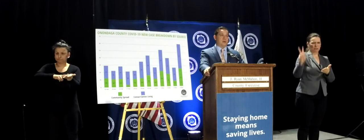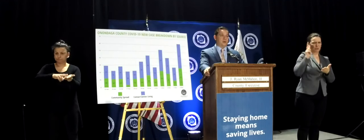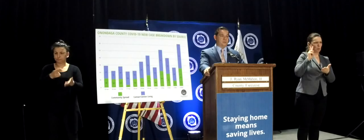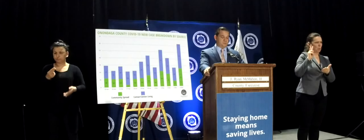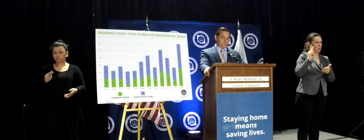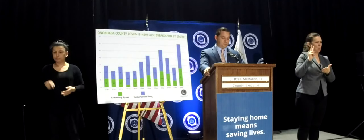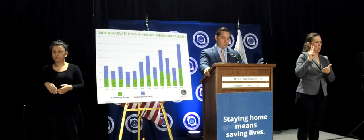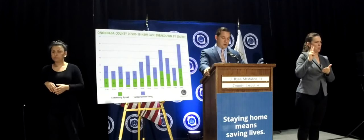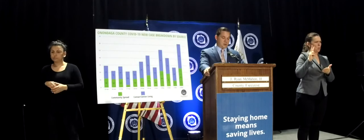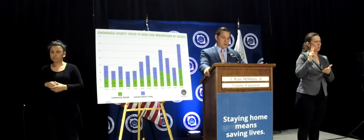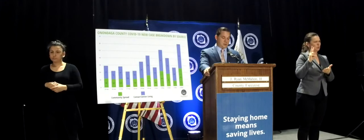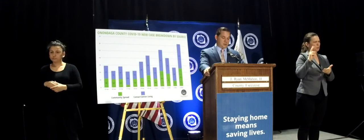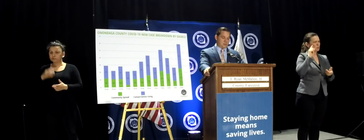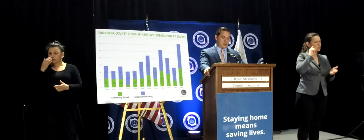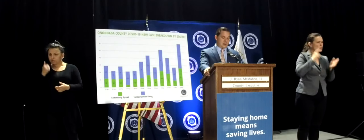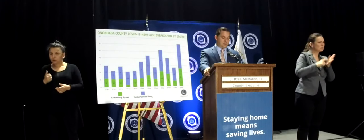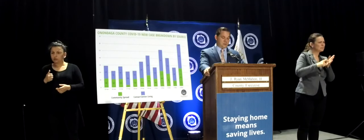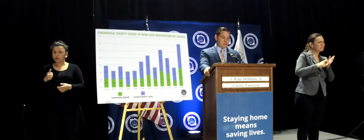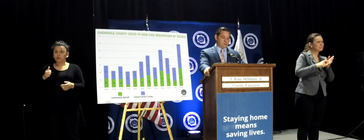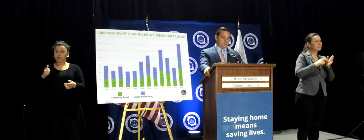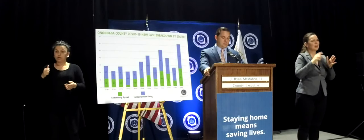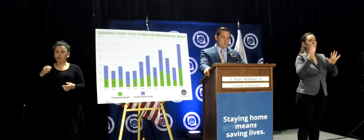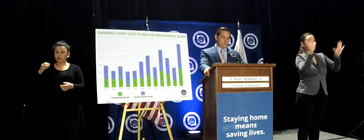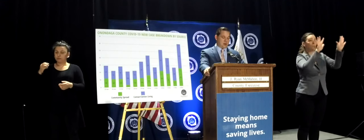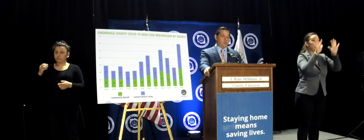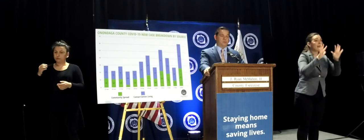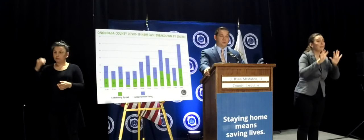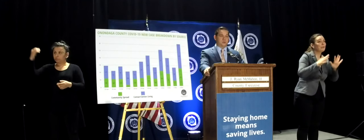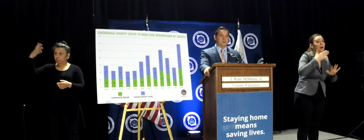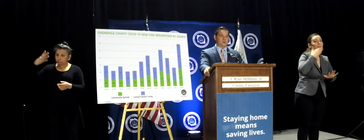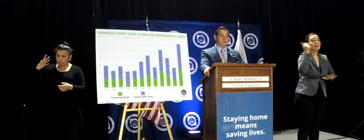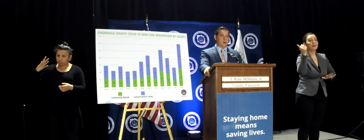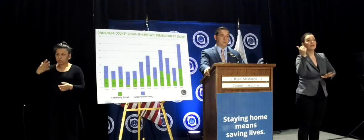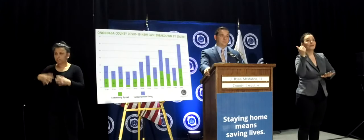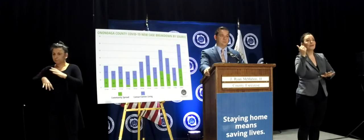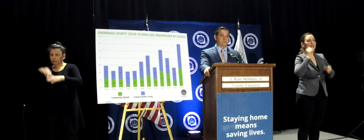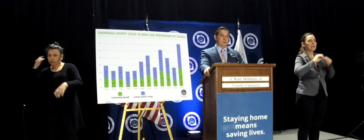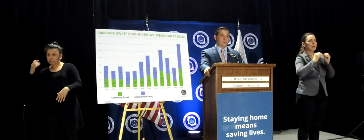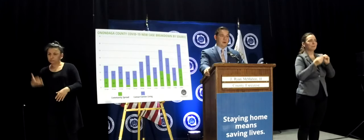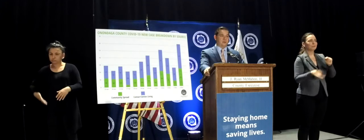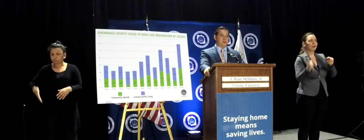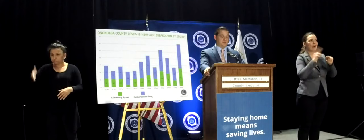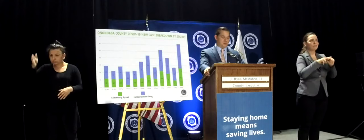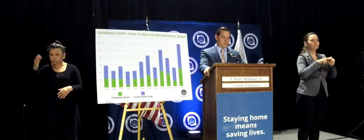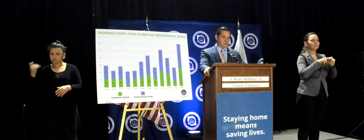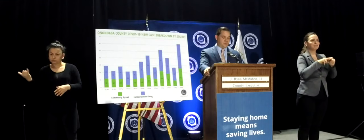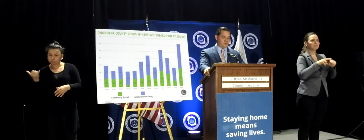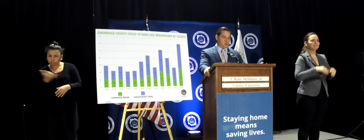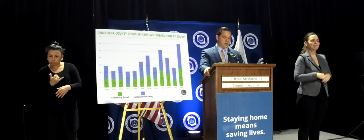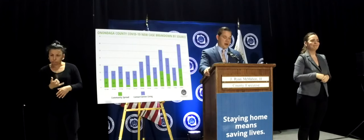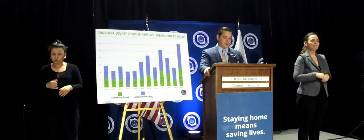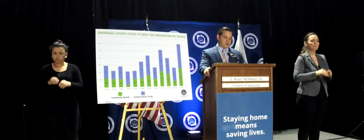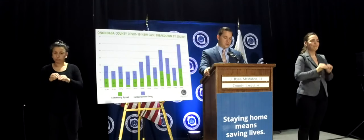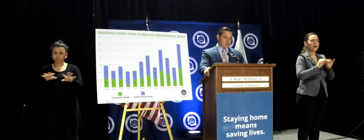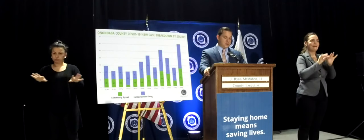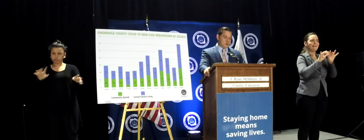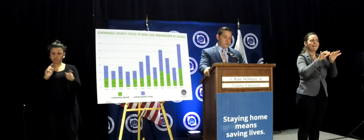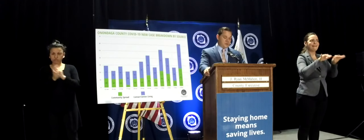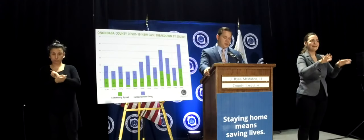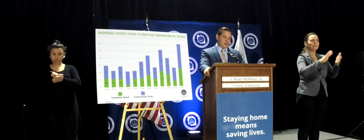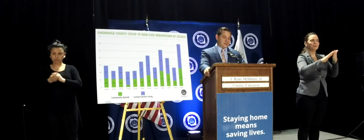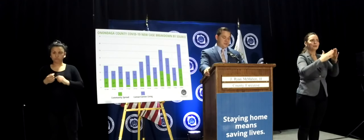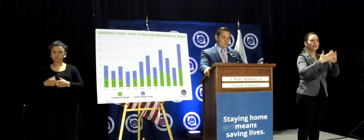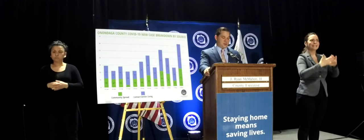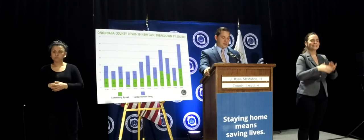better weather that helps with community spread. People are out there, there's more interaction.